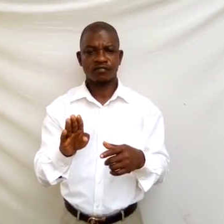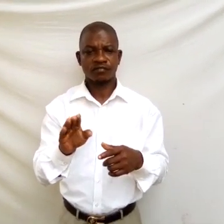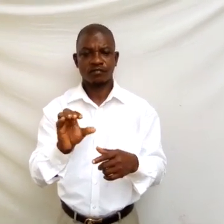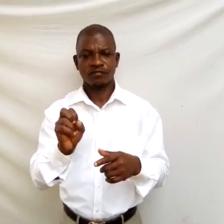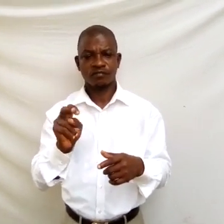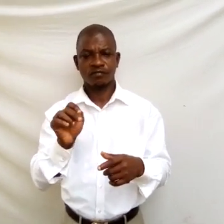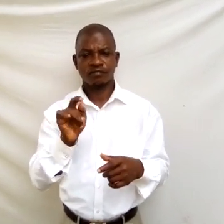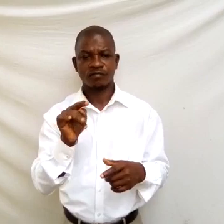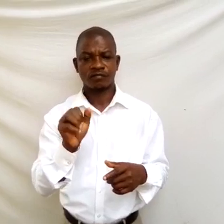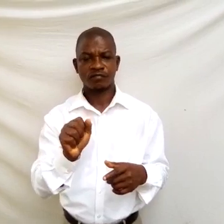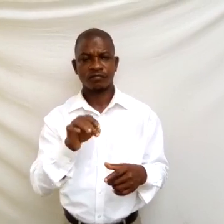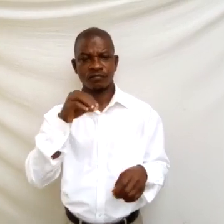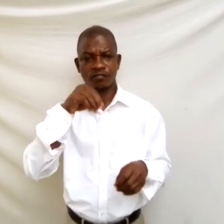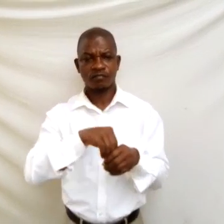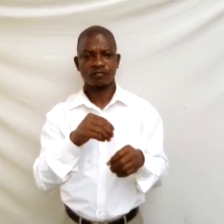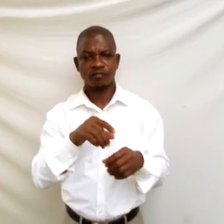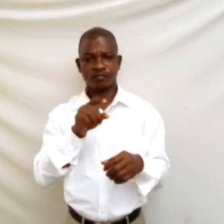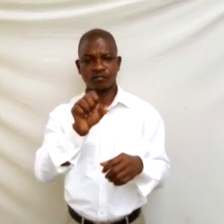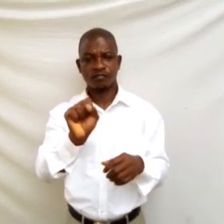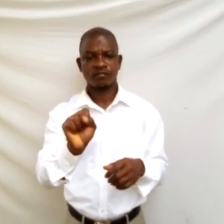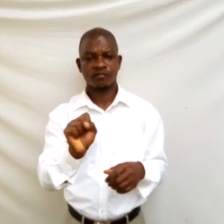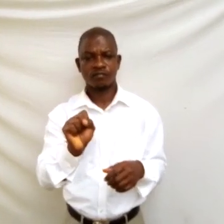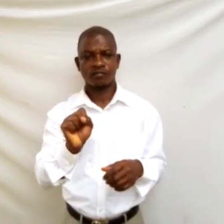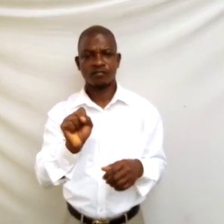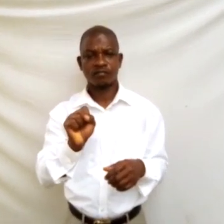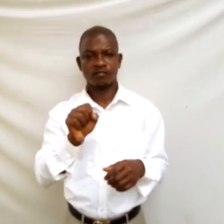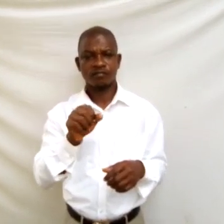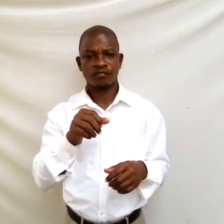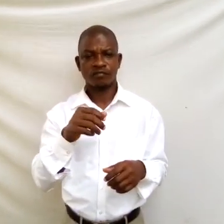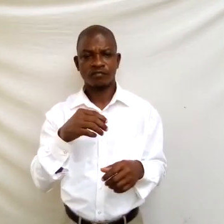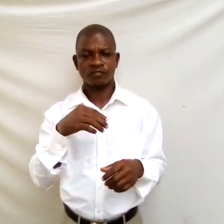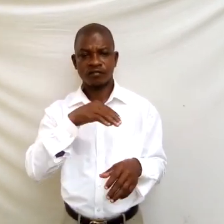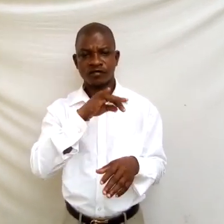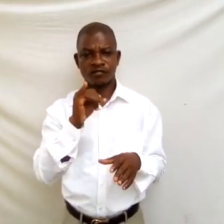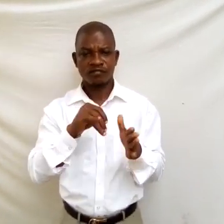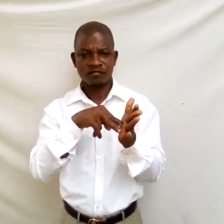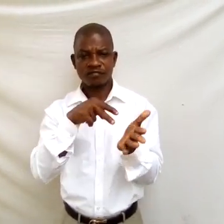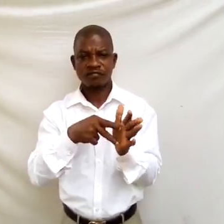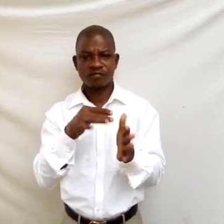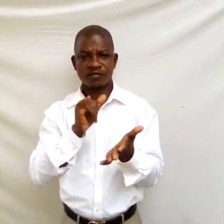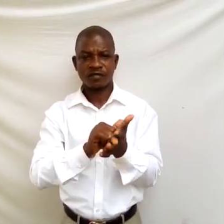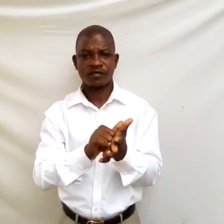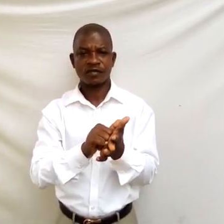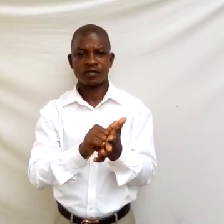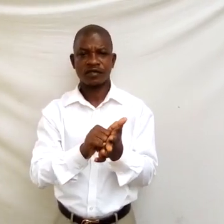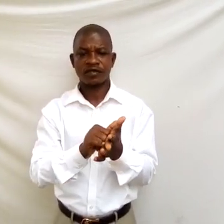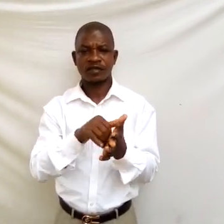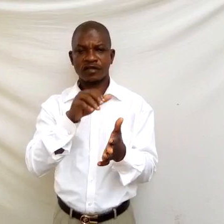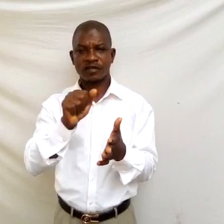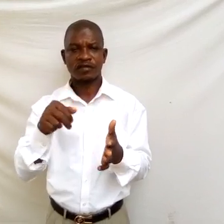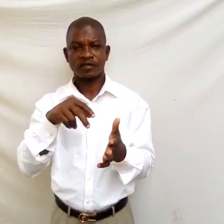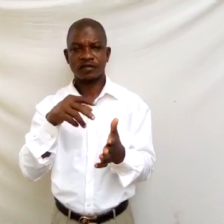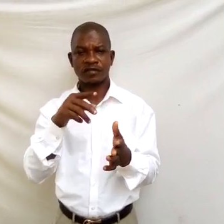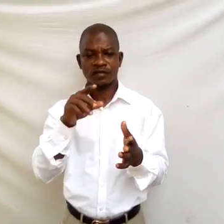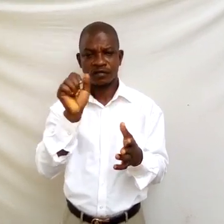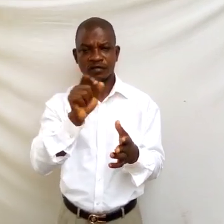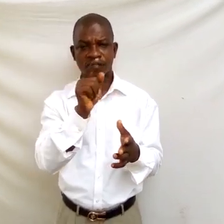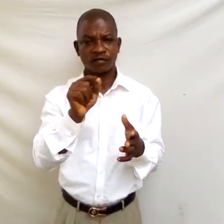contained in S implies that A star B is